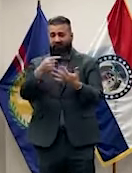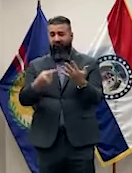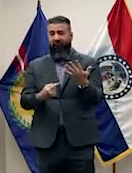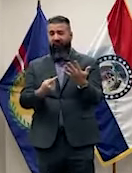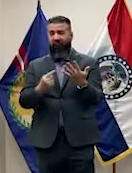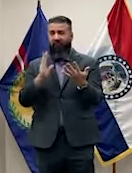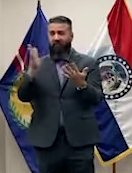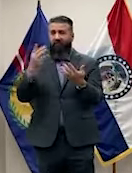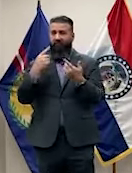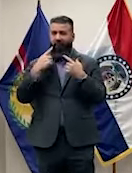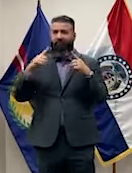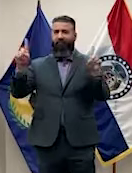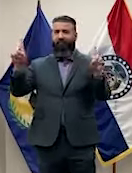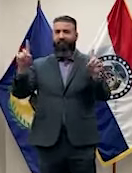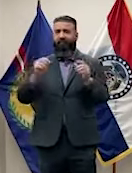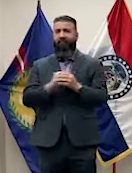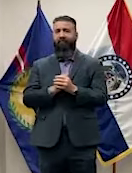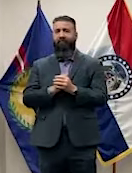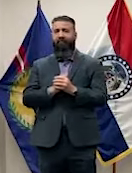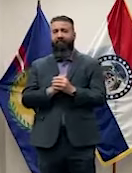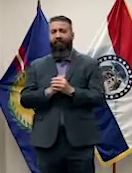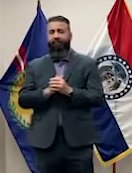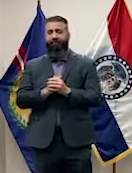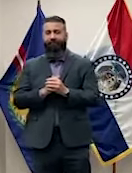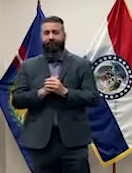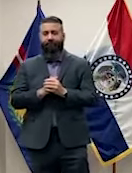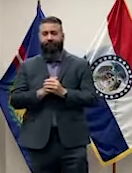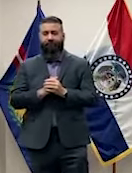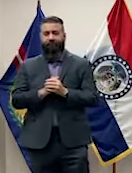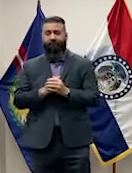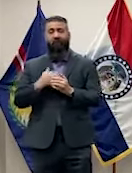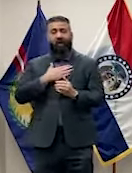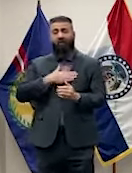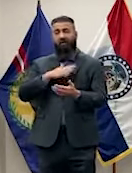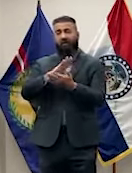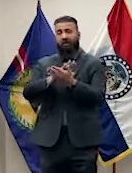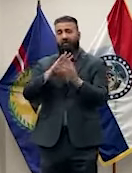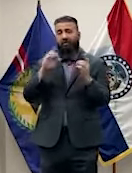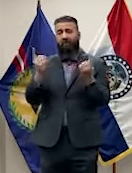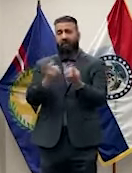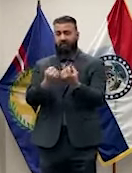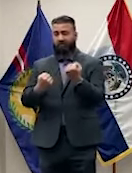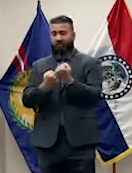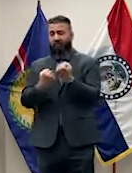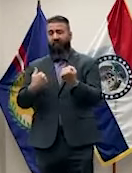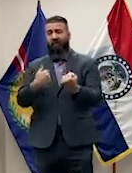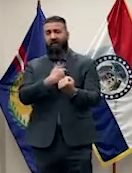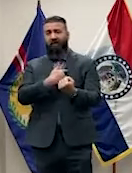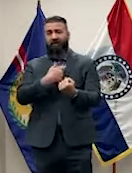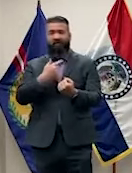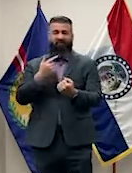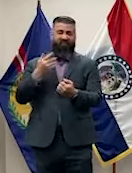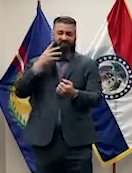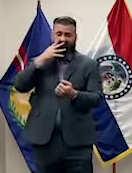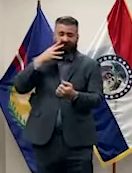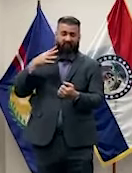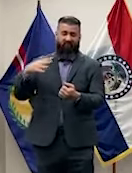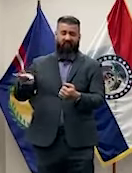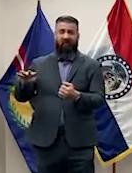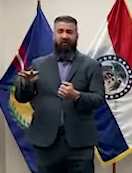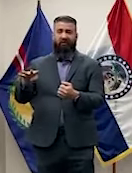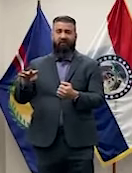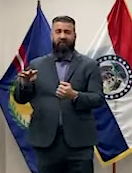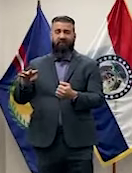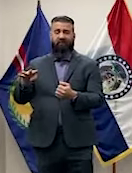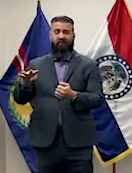I appreciate the pushback by school districts to the attention-grabbing lawsuits being filed against them by an office ignoring its